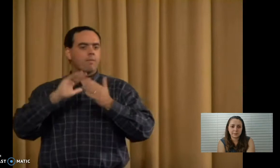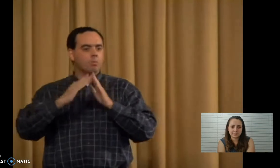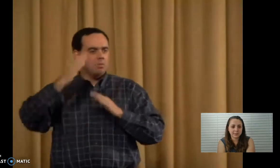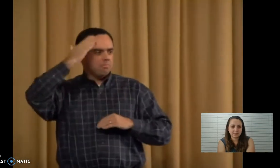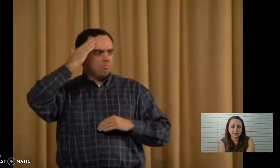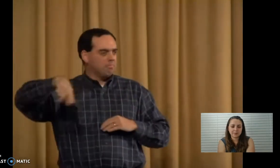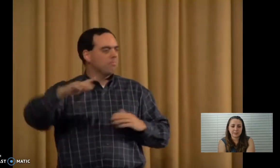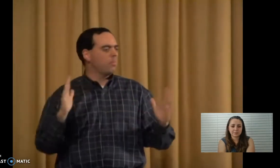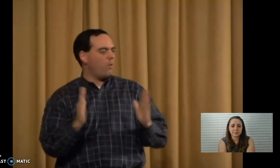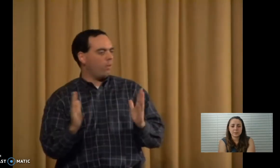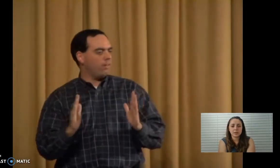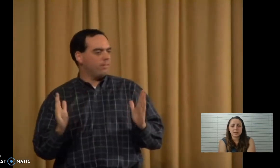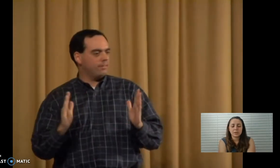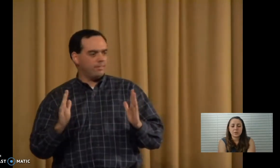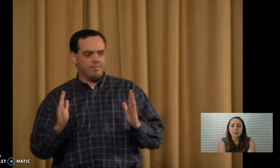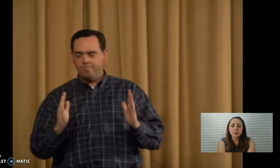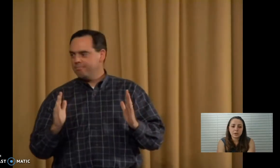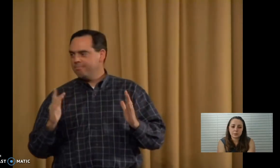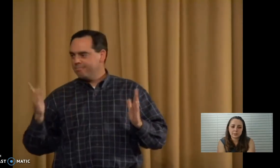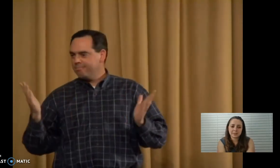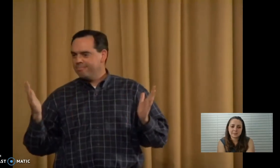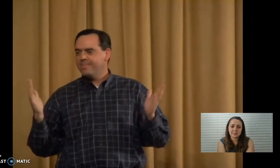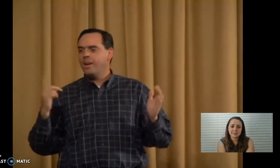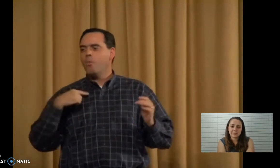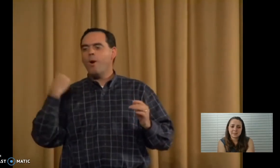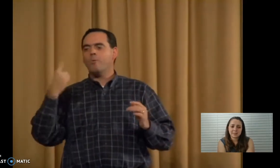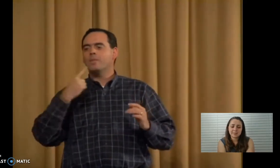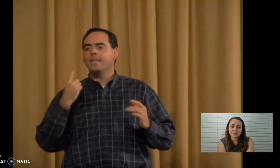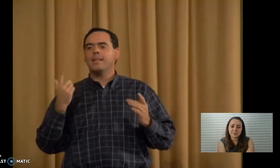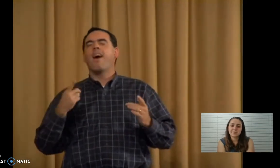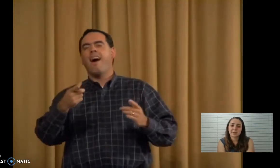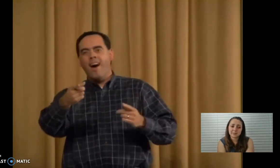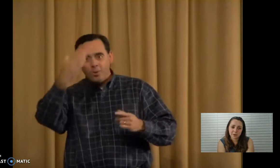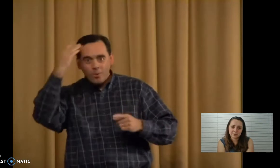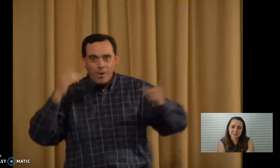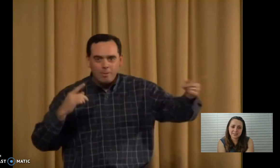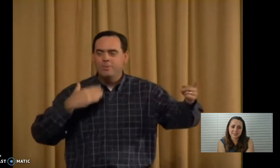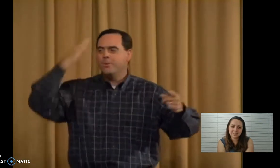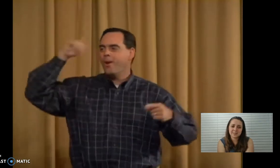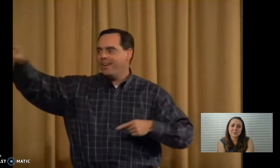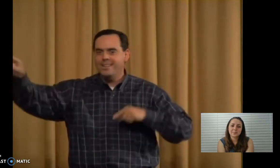could possibly be successful. So we all know that the deaf community is very small.